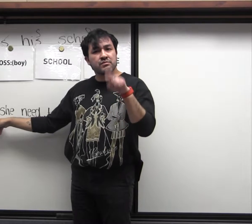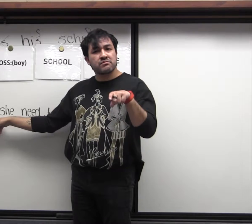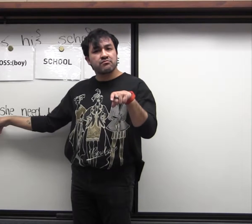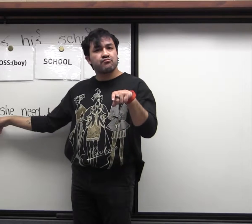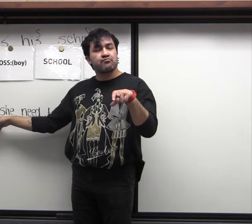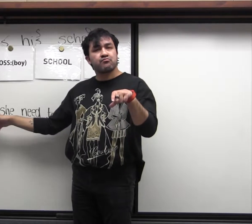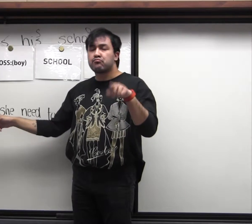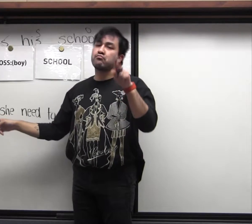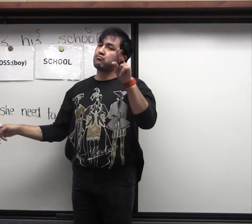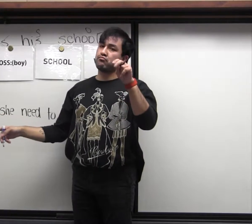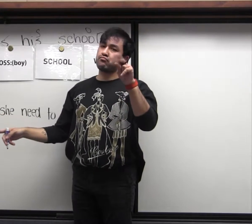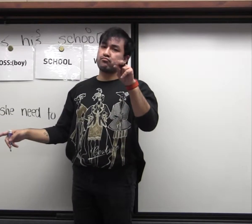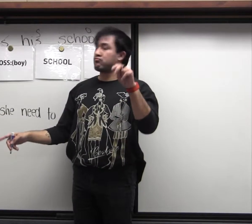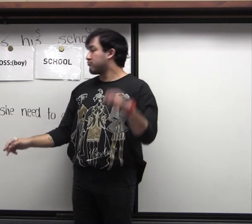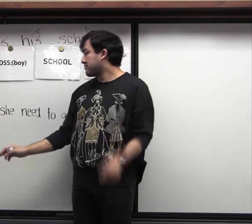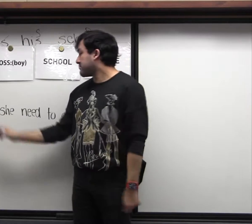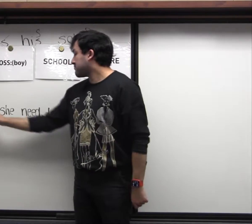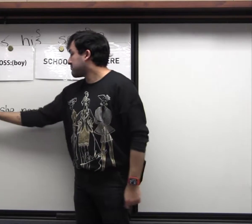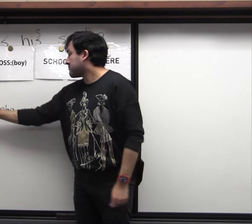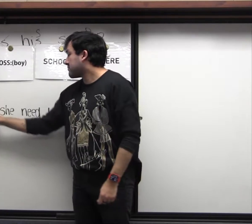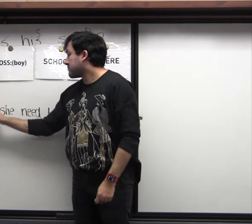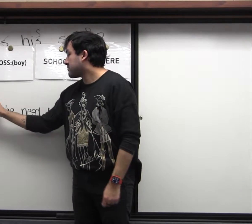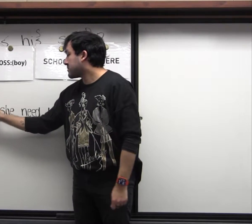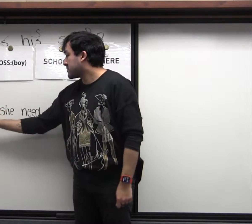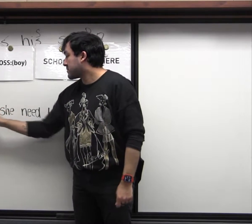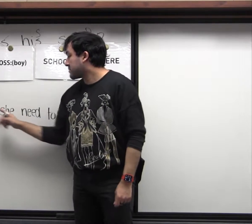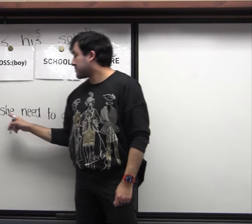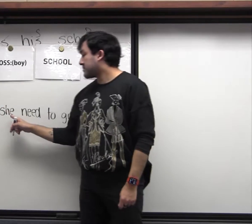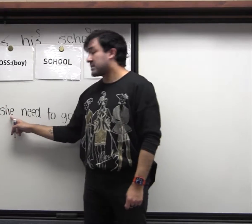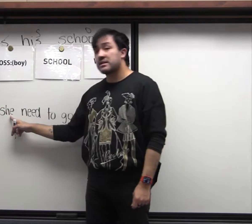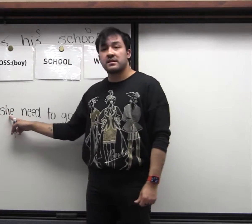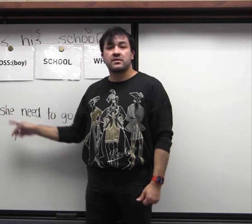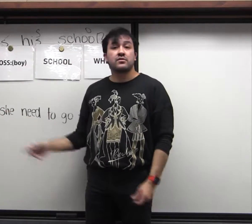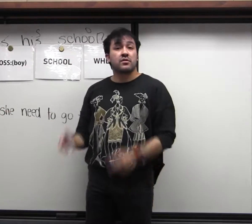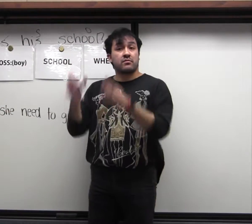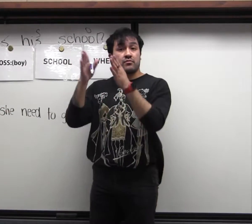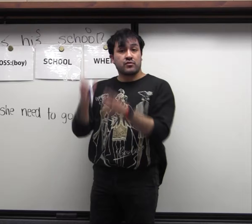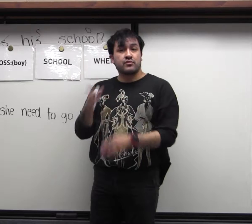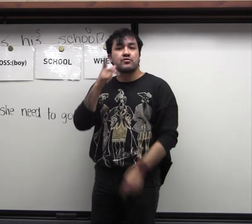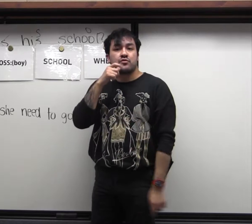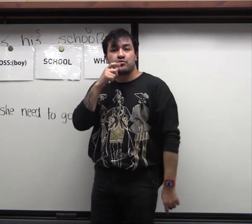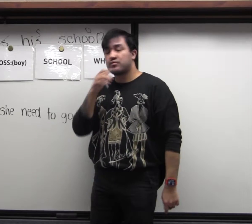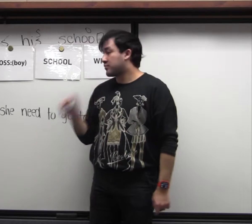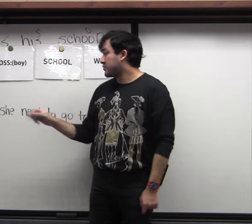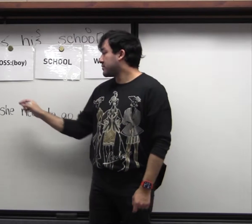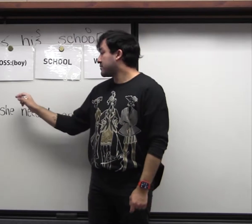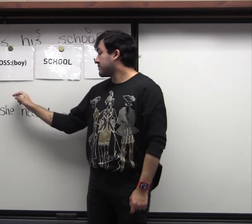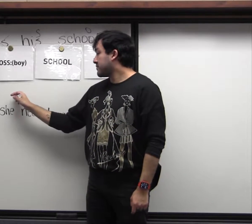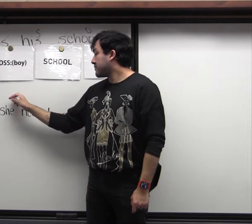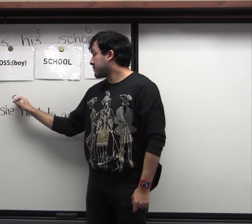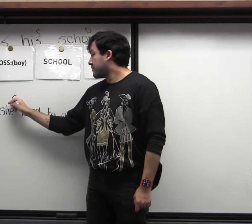sentence. Do we need it? No. So we can go ahead and get rid of it. She is the person, there's our